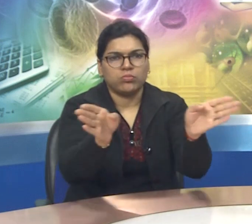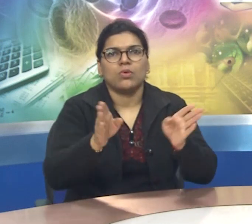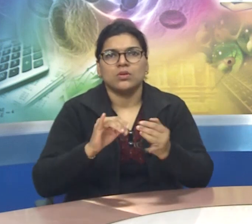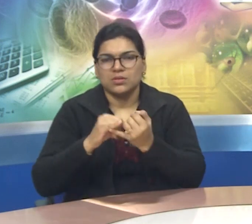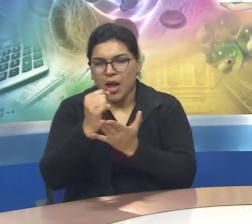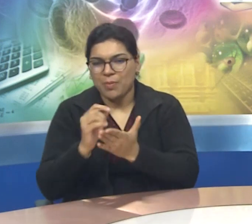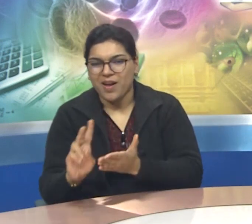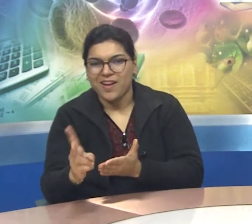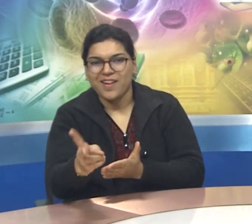Open access,